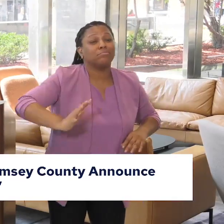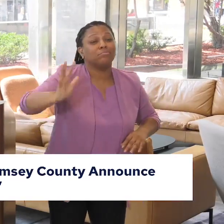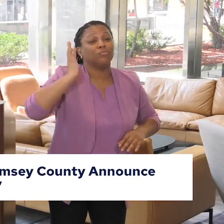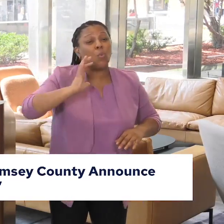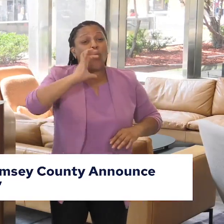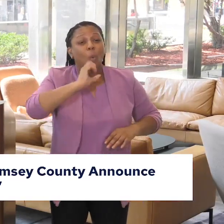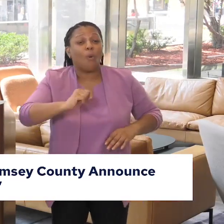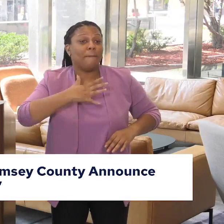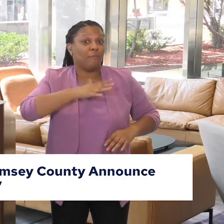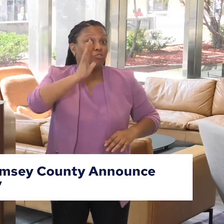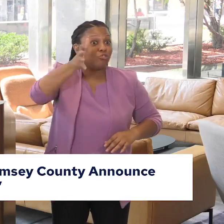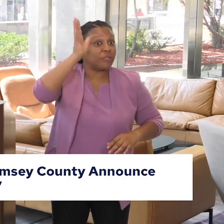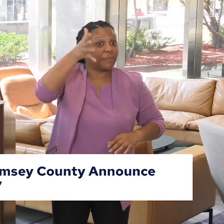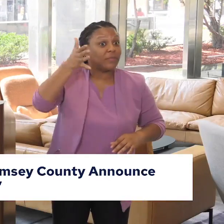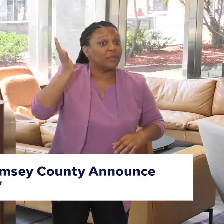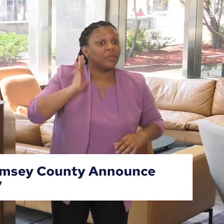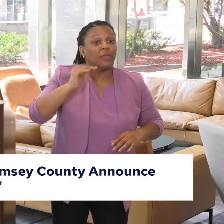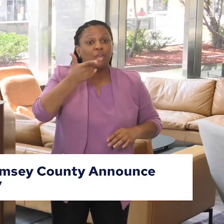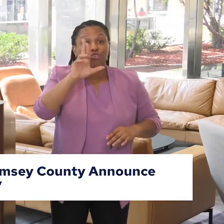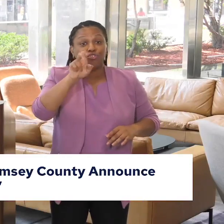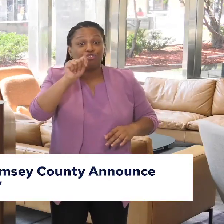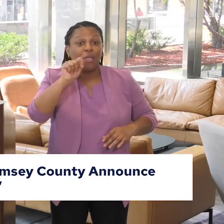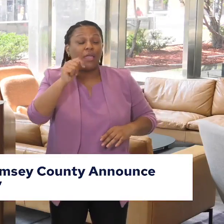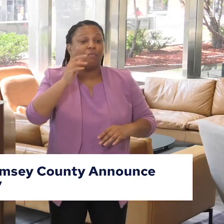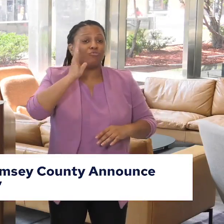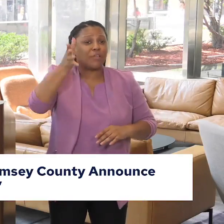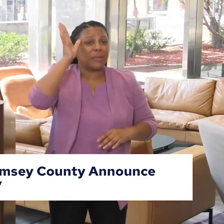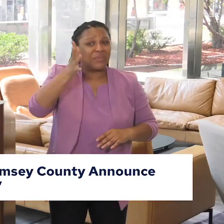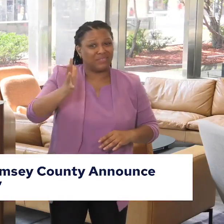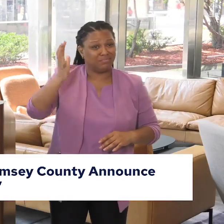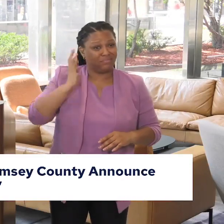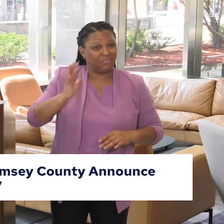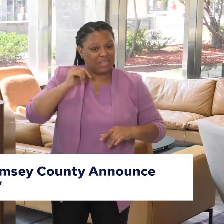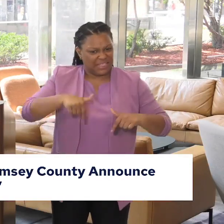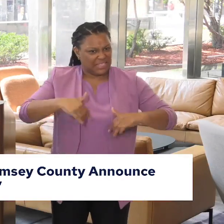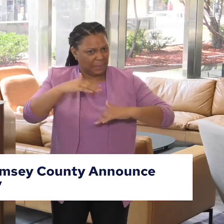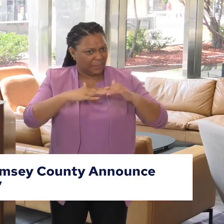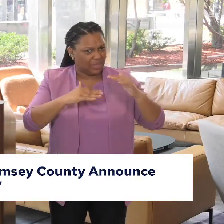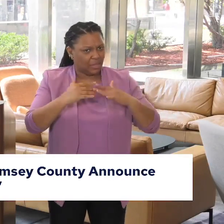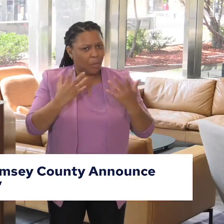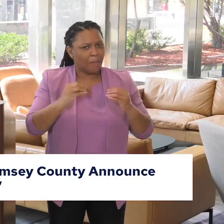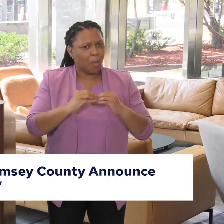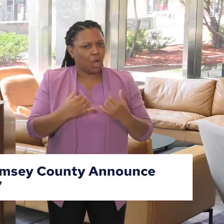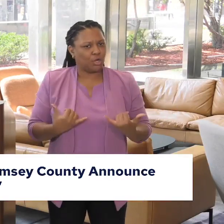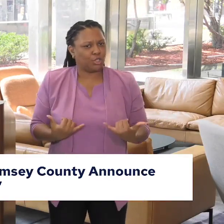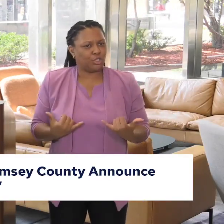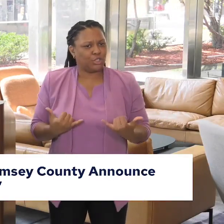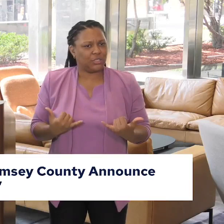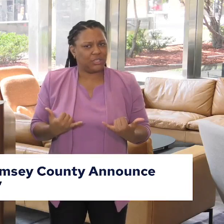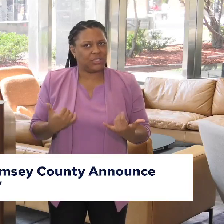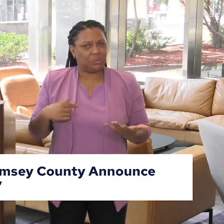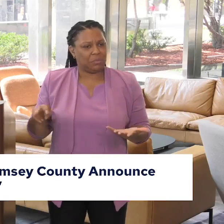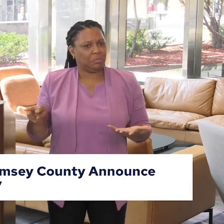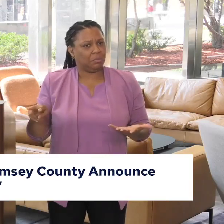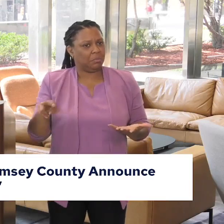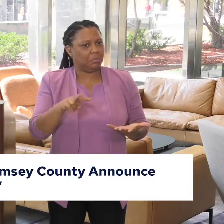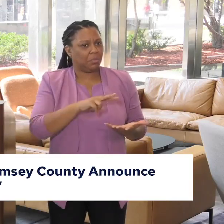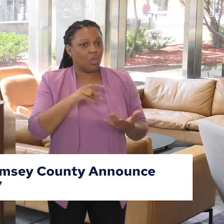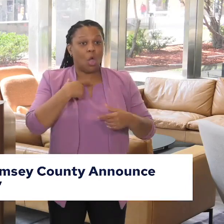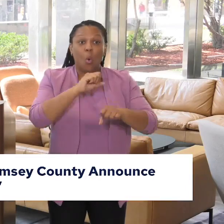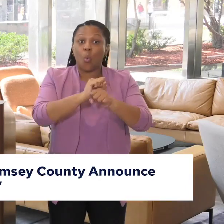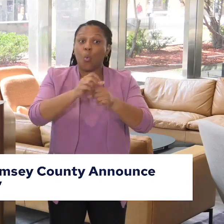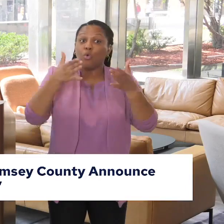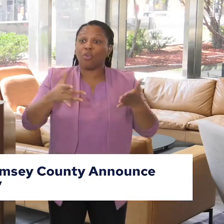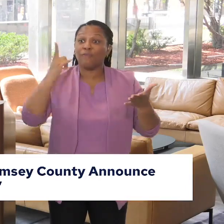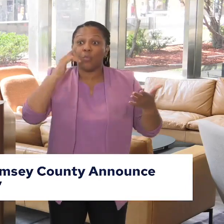in a building of the present. And we're here today talking about the workforce of the future who will be working in